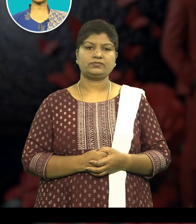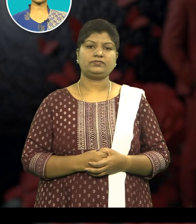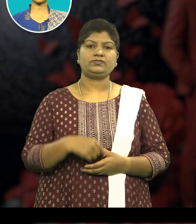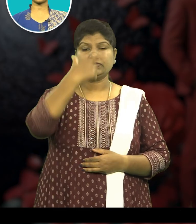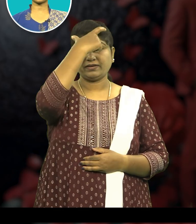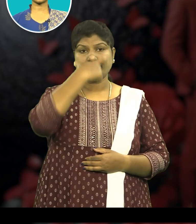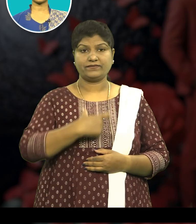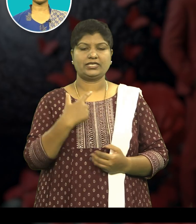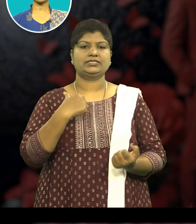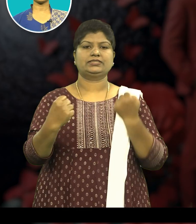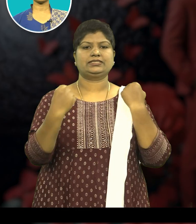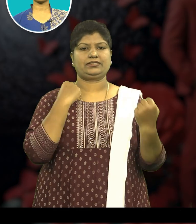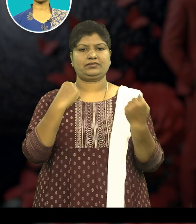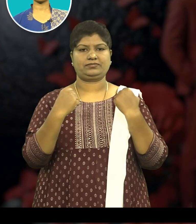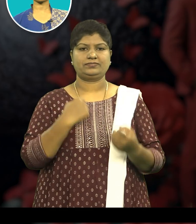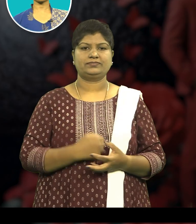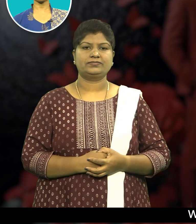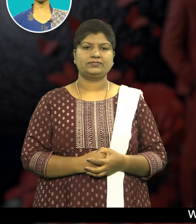Physical exercise.